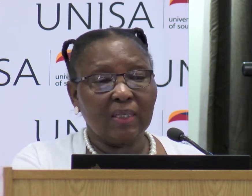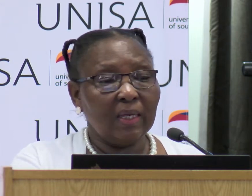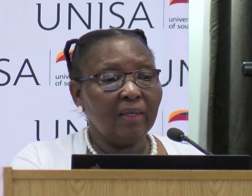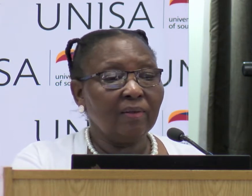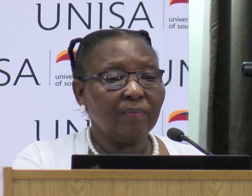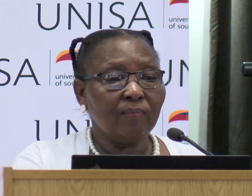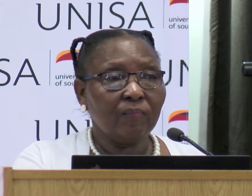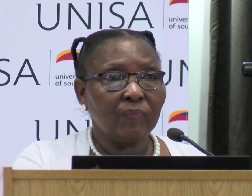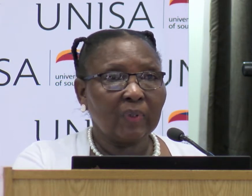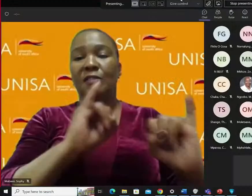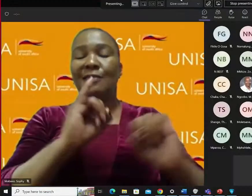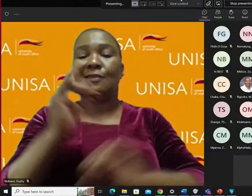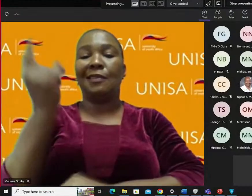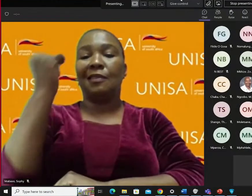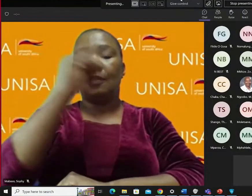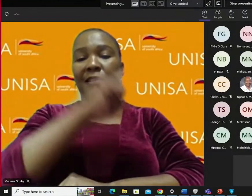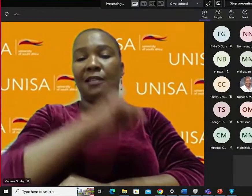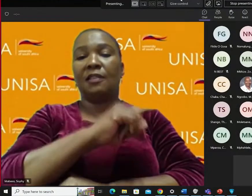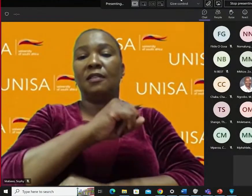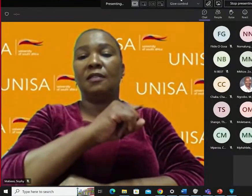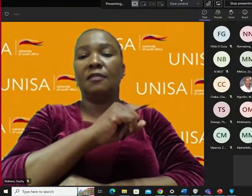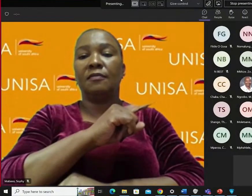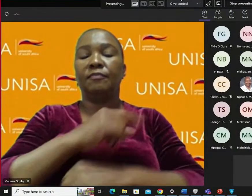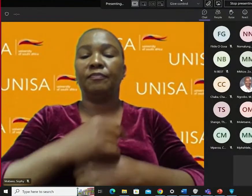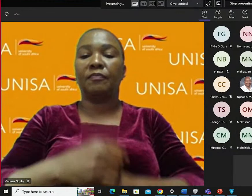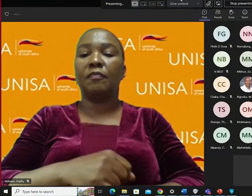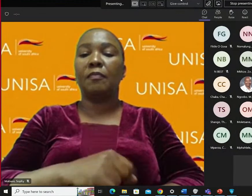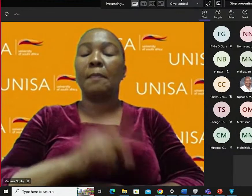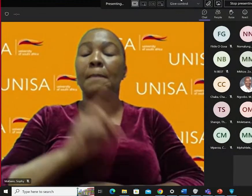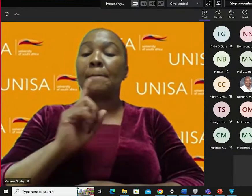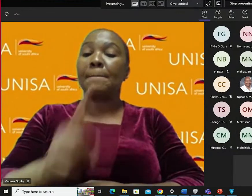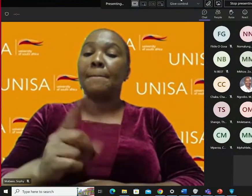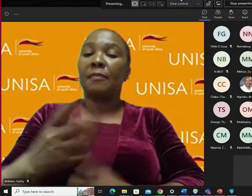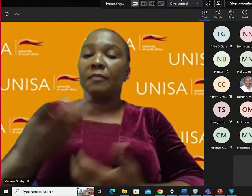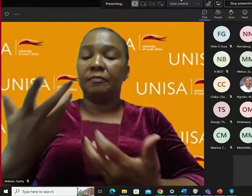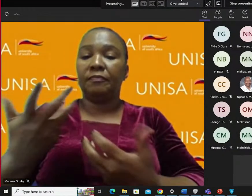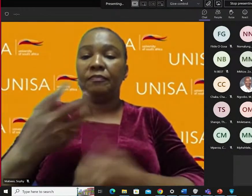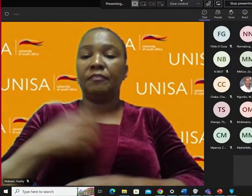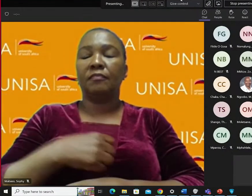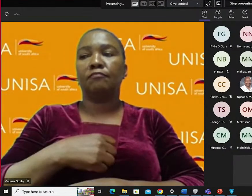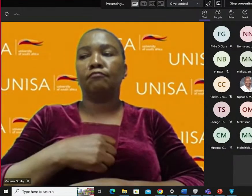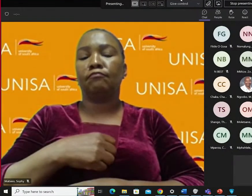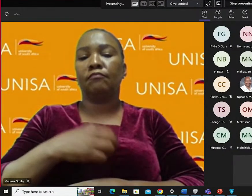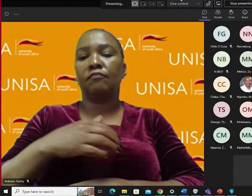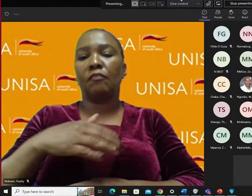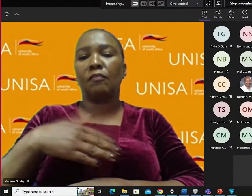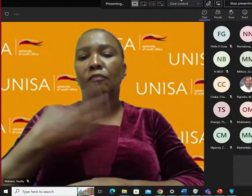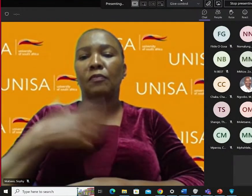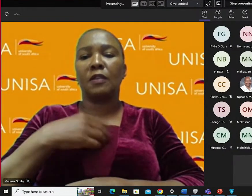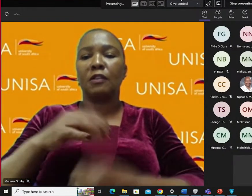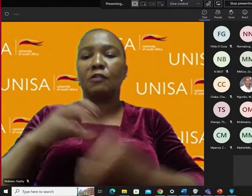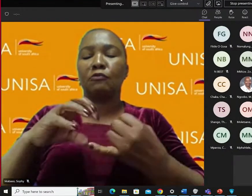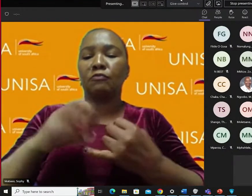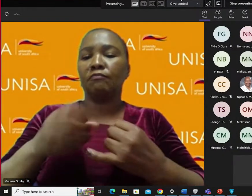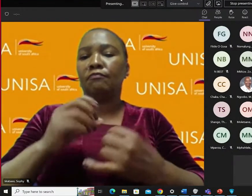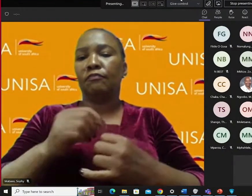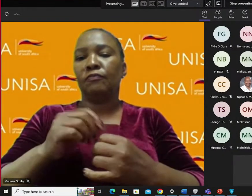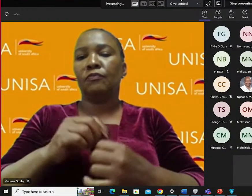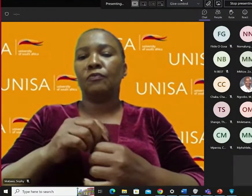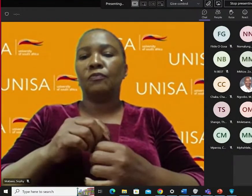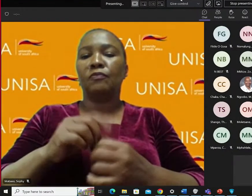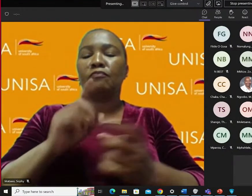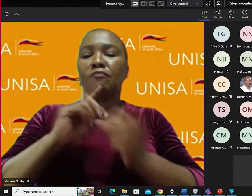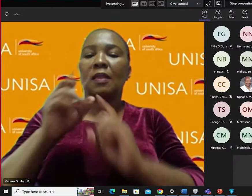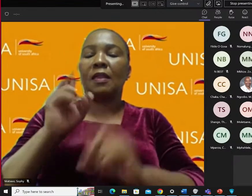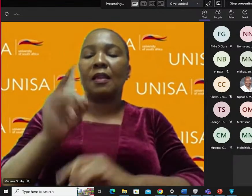introducing the day, but let me just recap and say this is